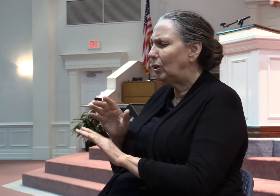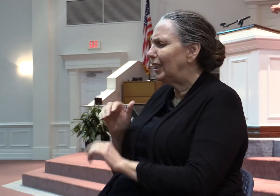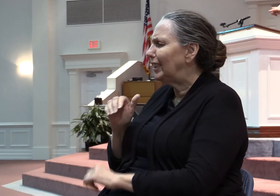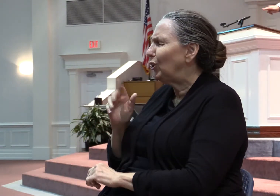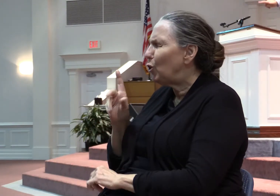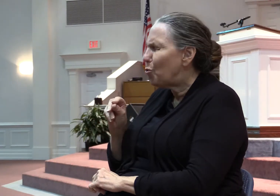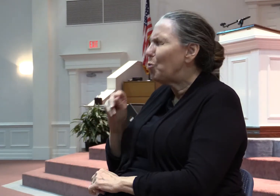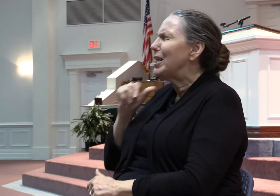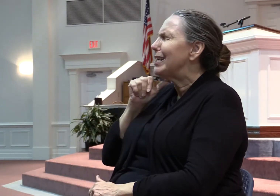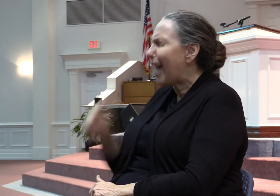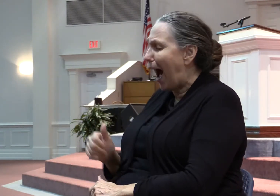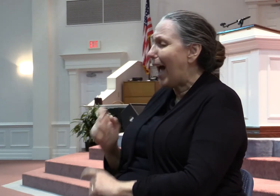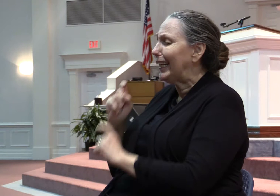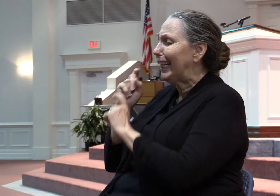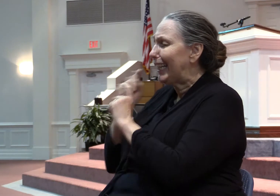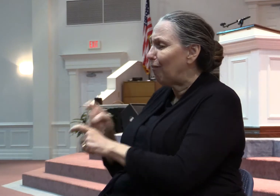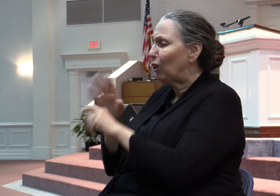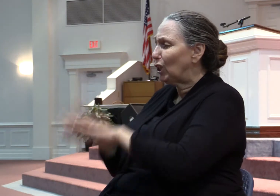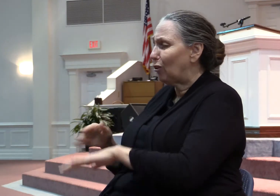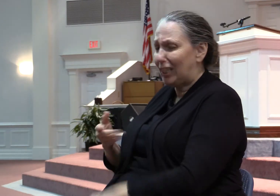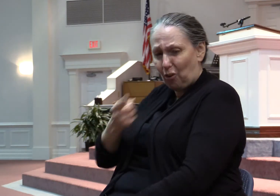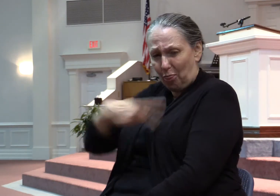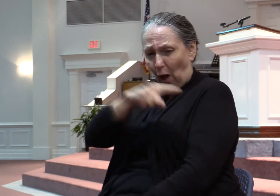kids to those perverts. Right.